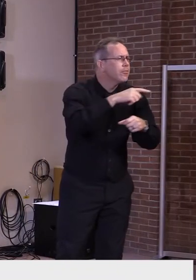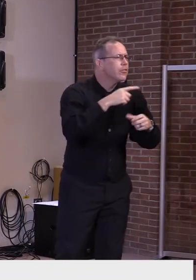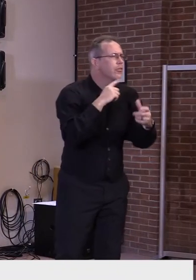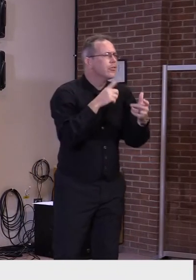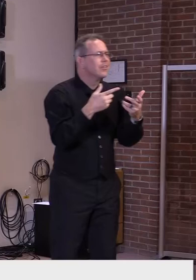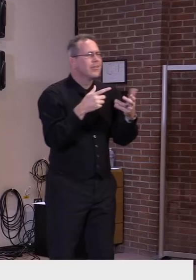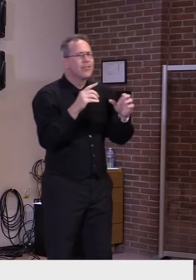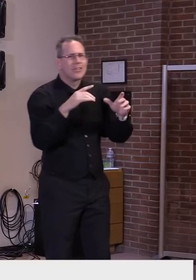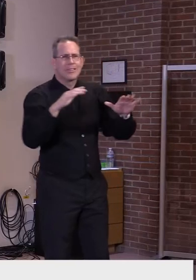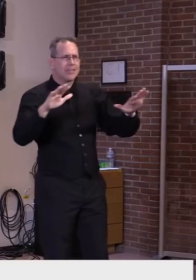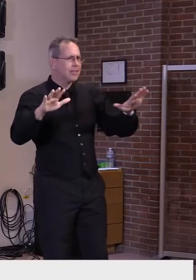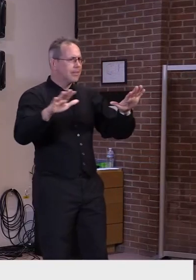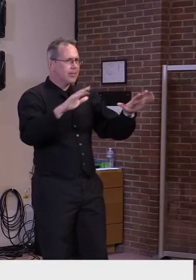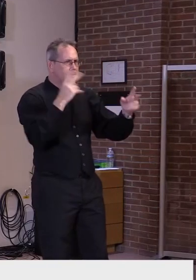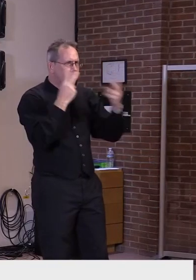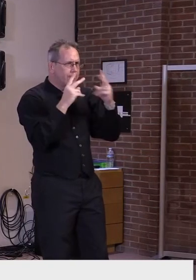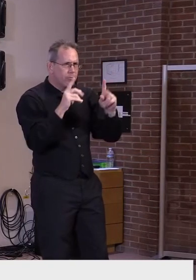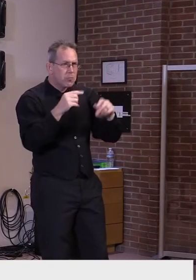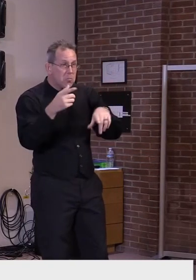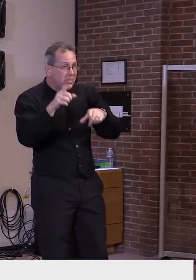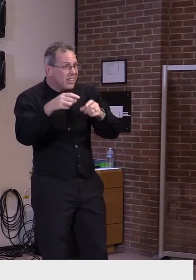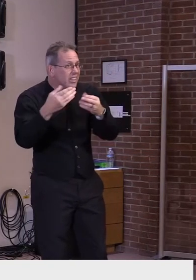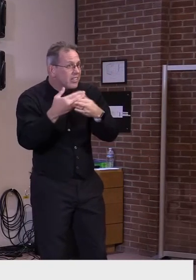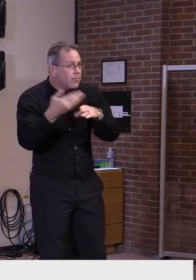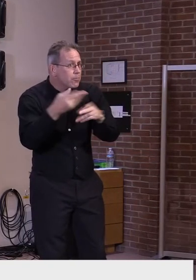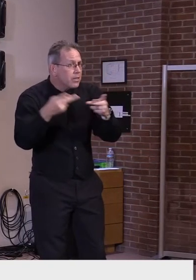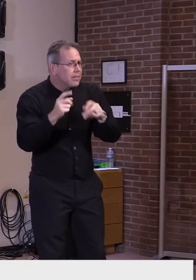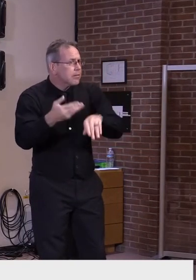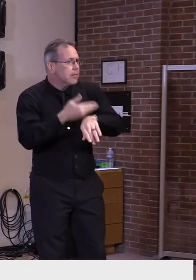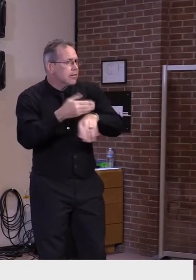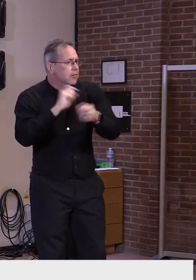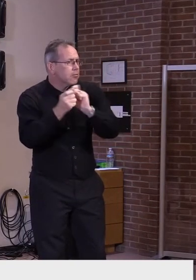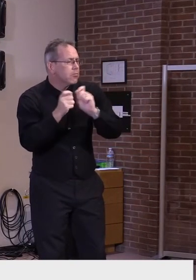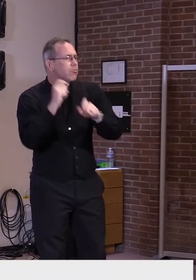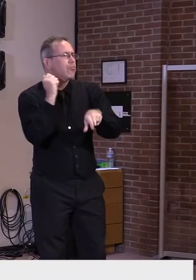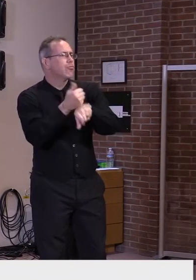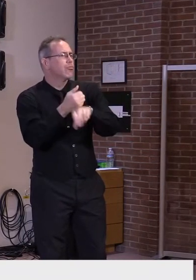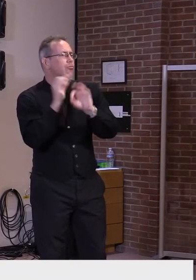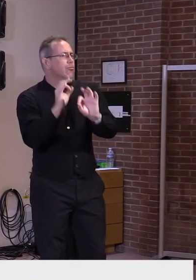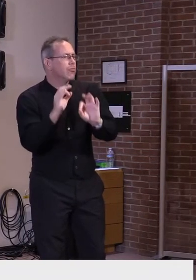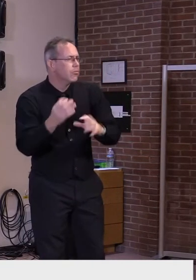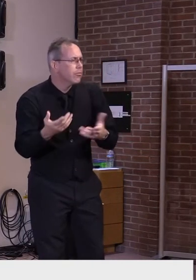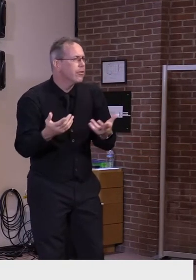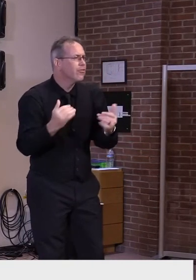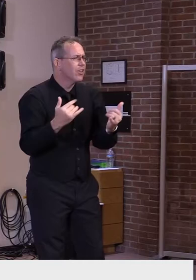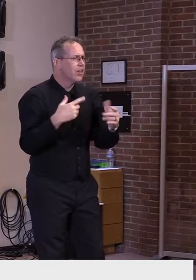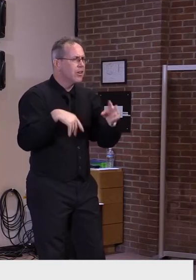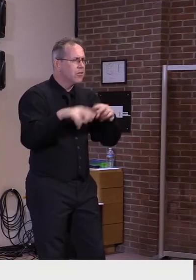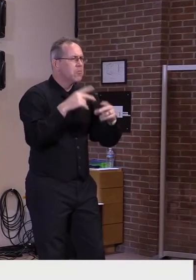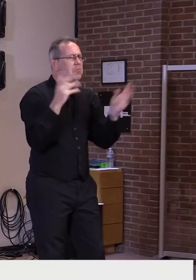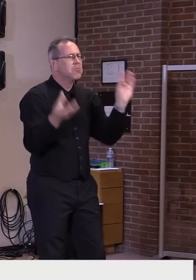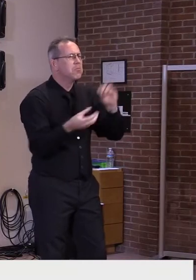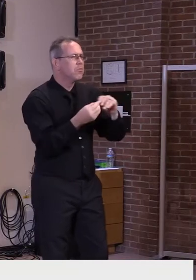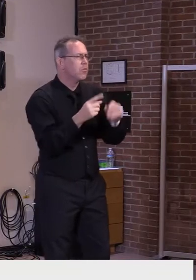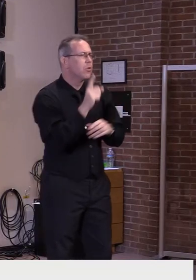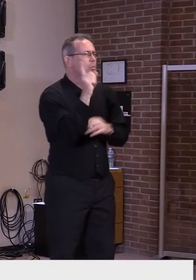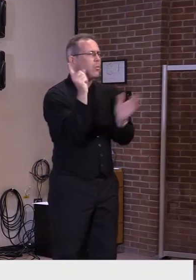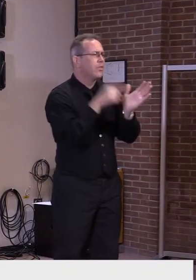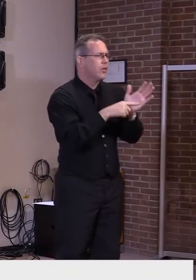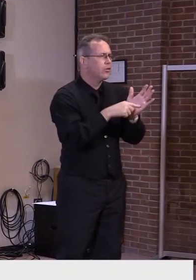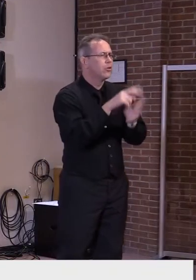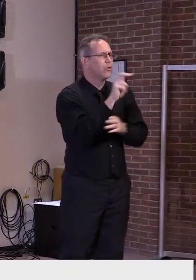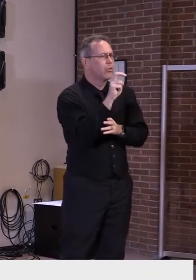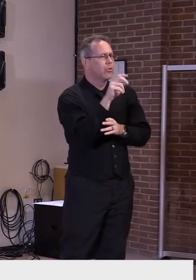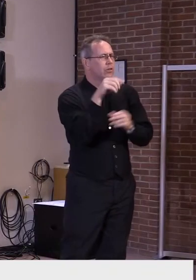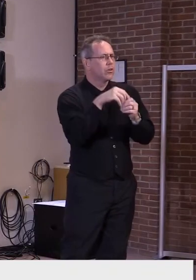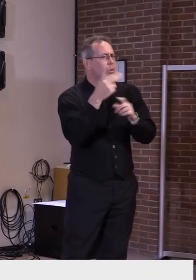But you got to think of what we're doing. We have about 1,400 in hotel motels. We have 500 in